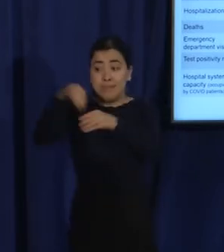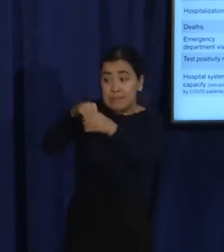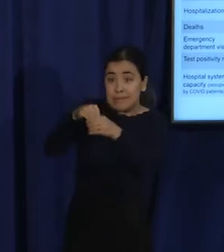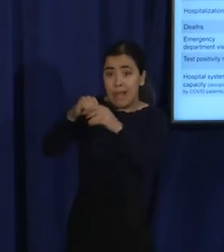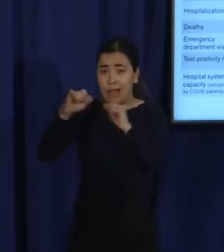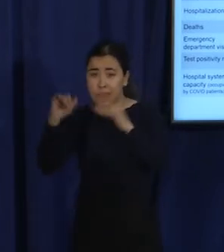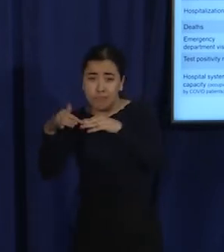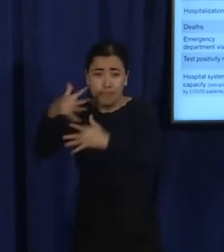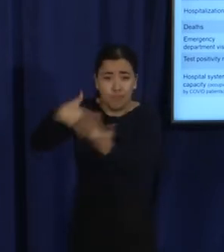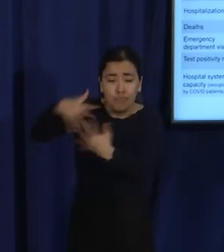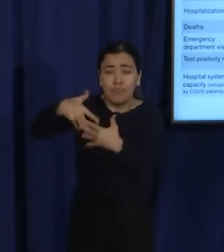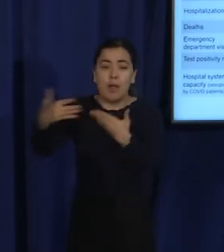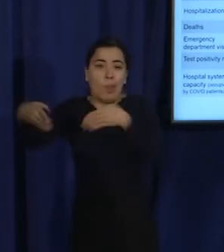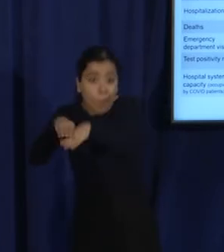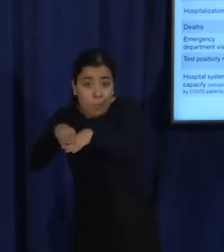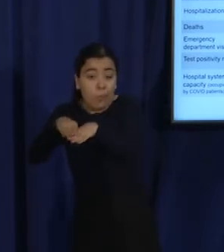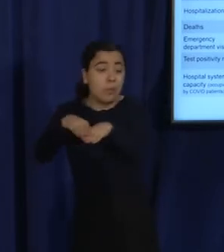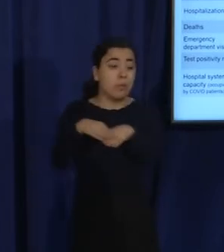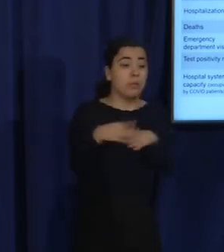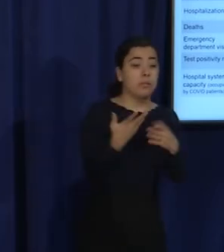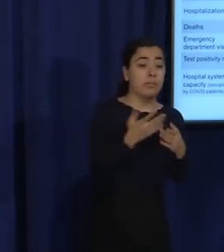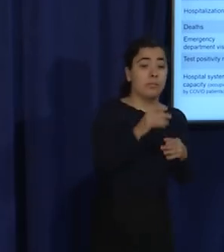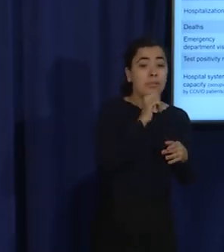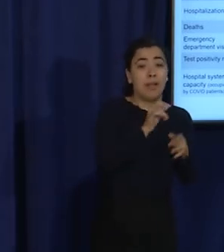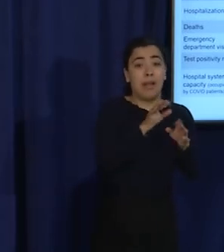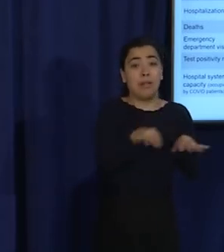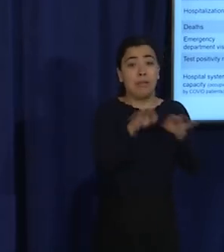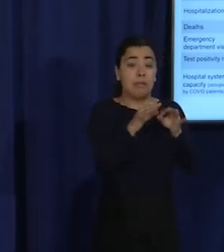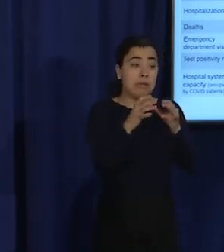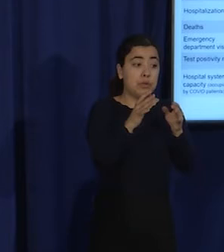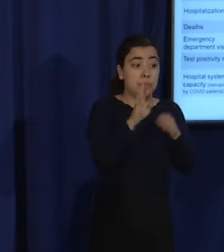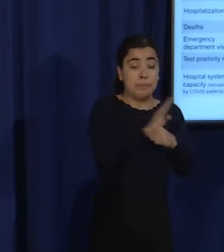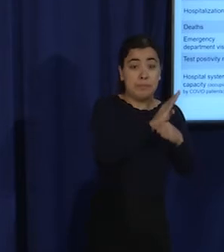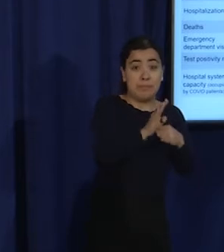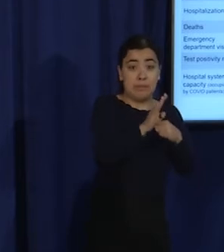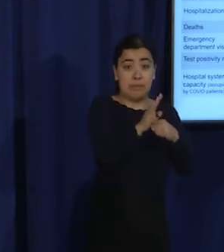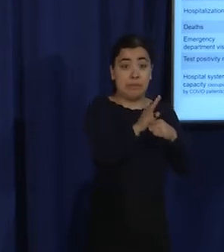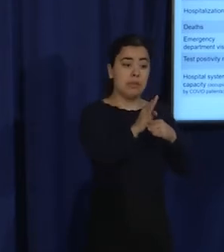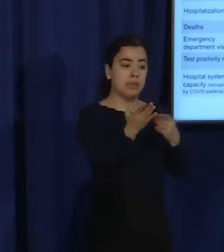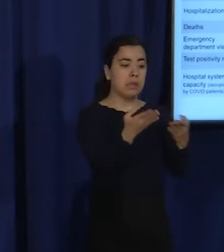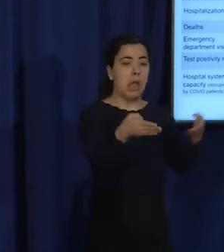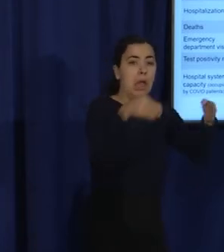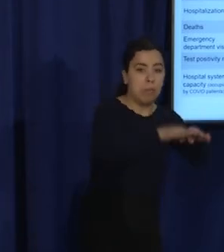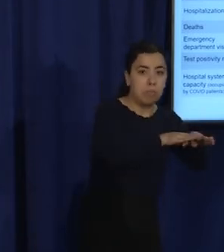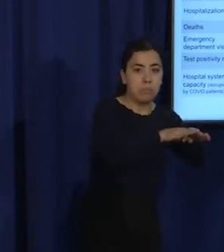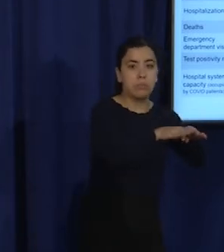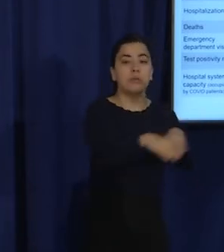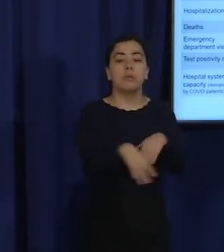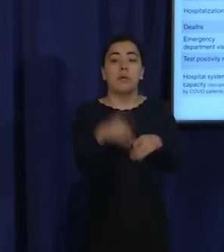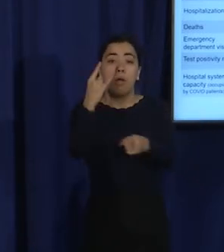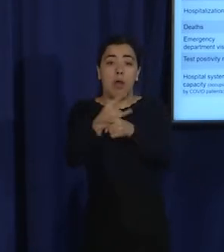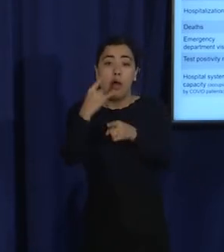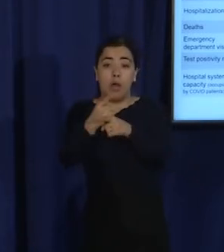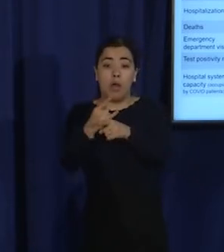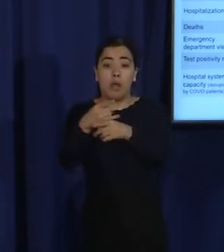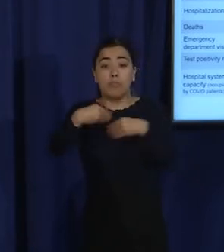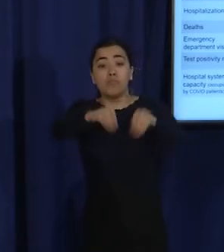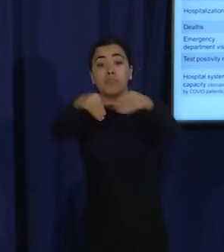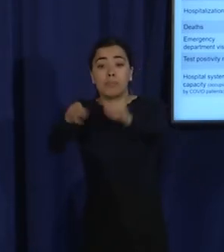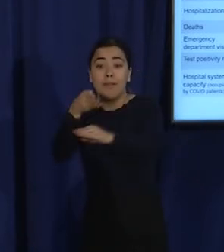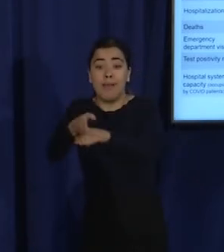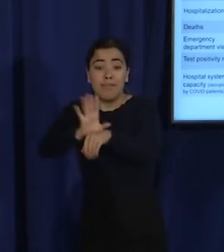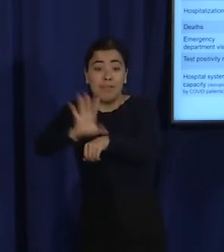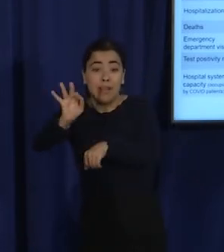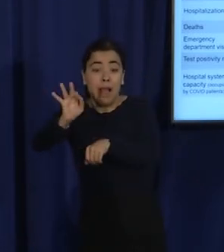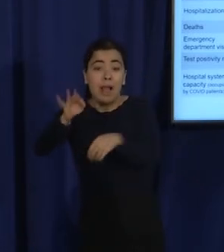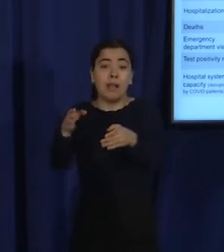the non-essential businesses in place, not allowing alcohol sales after 9 p.m. And we've been following this closely.